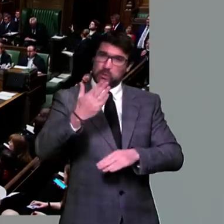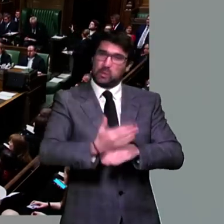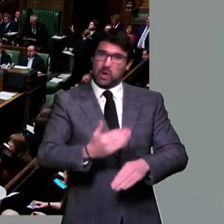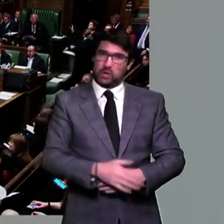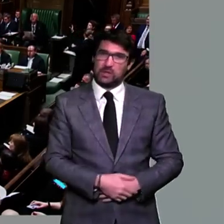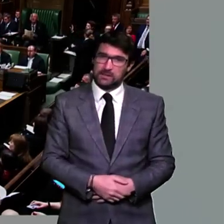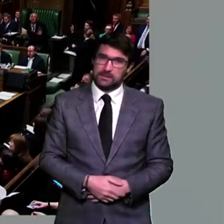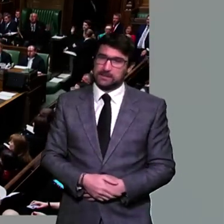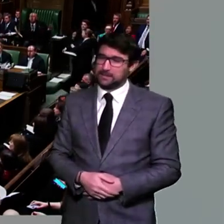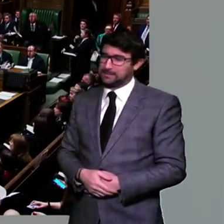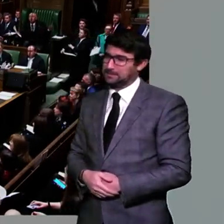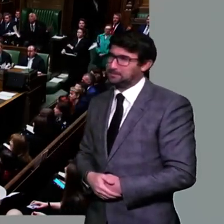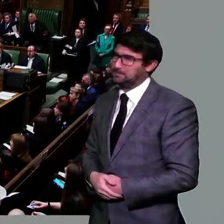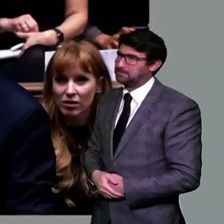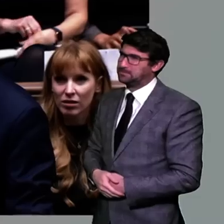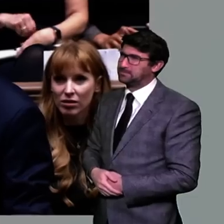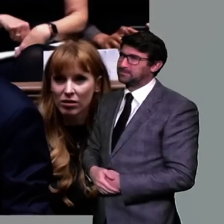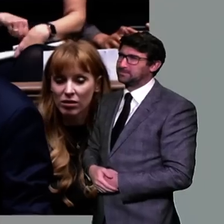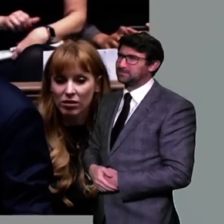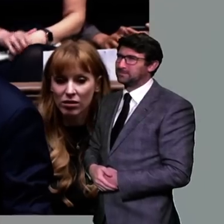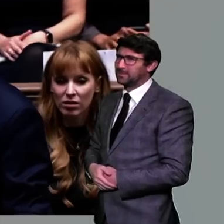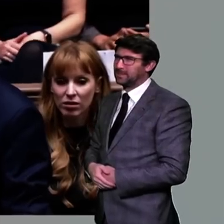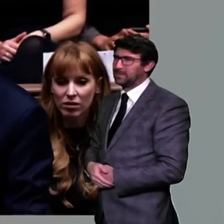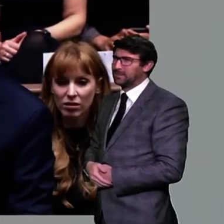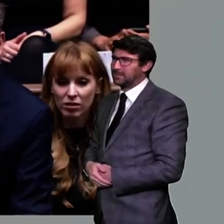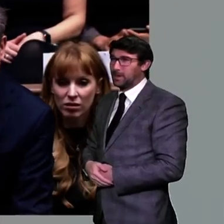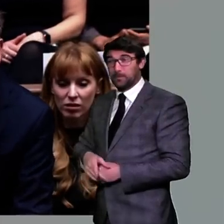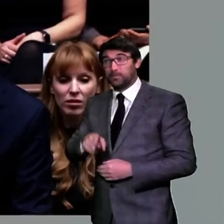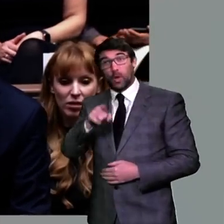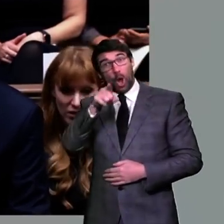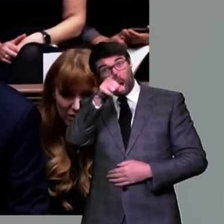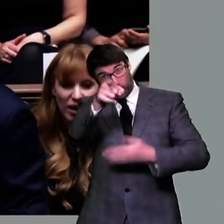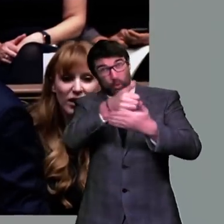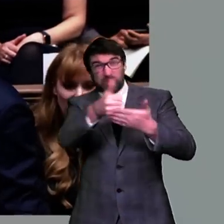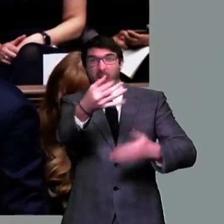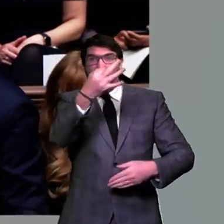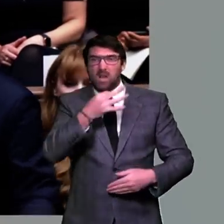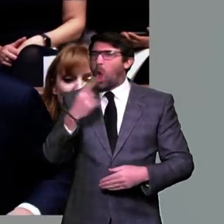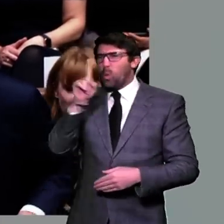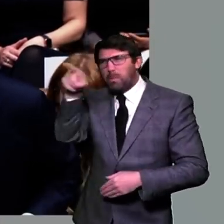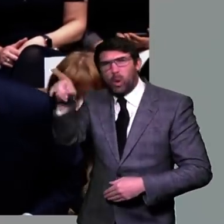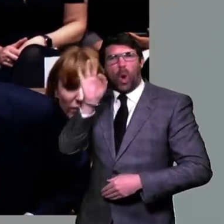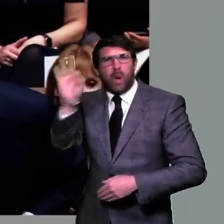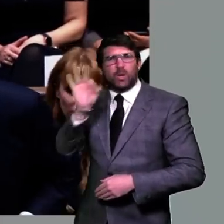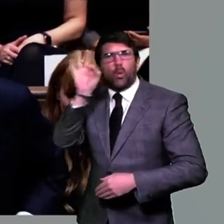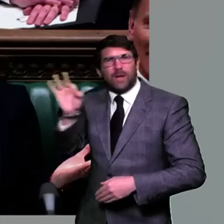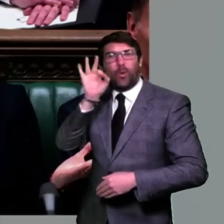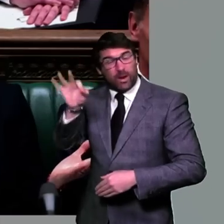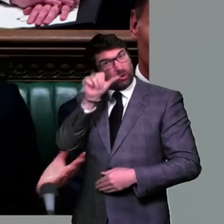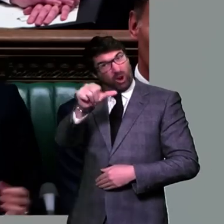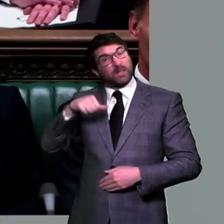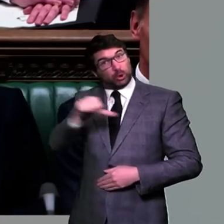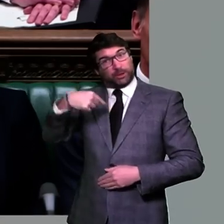Mr. Speaker, she's asking me questions because we're a government in waiting and they're an opposition in waiting.